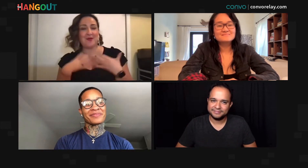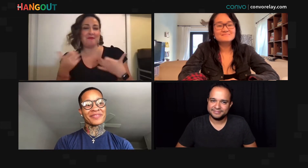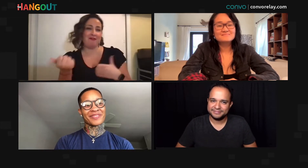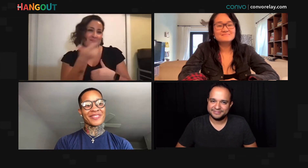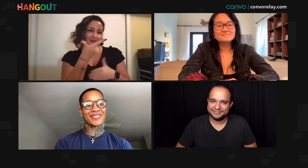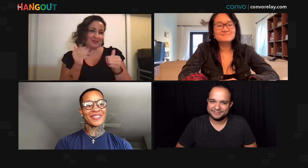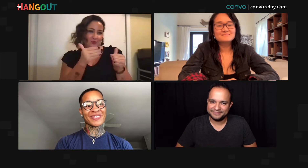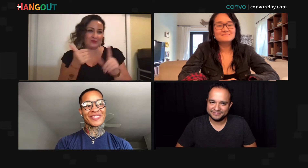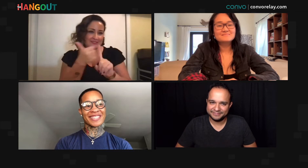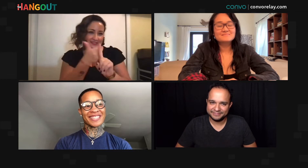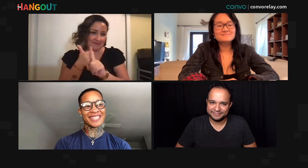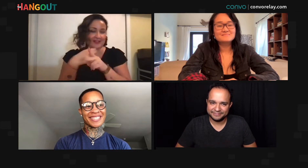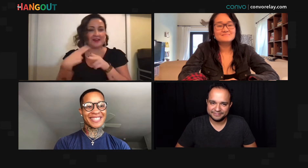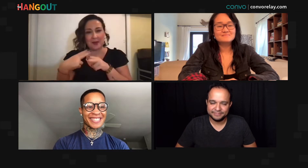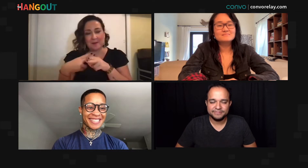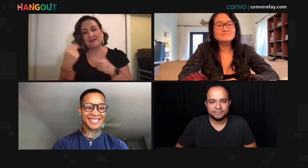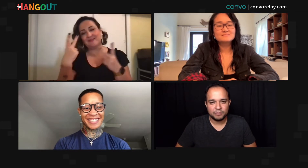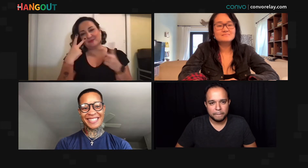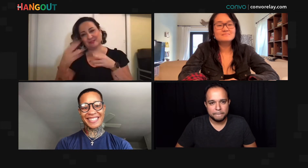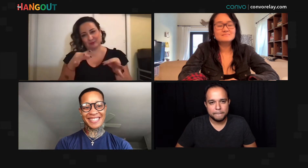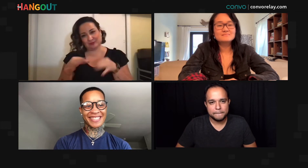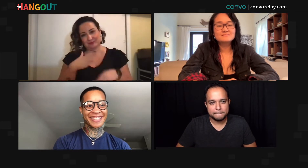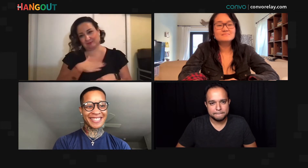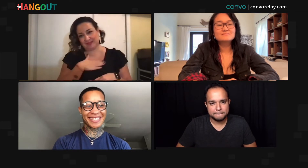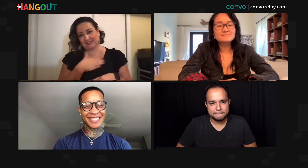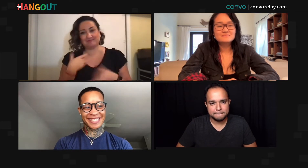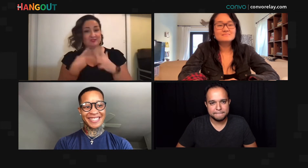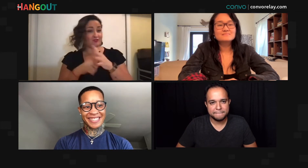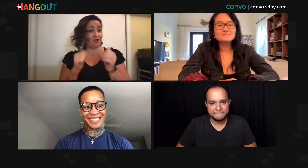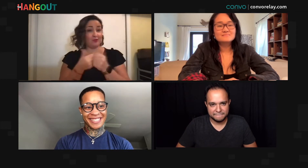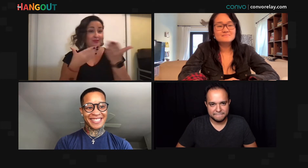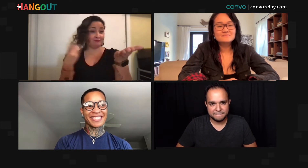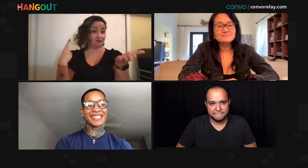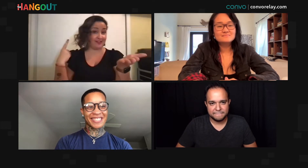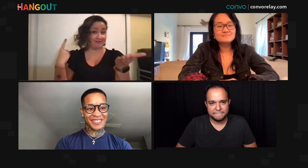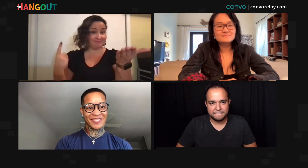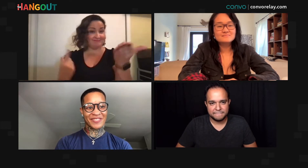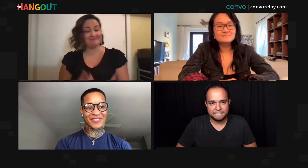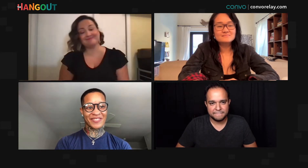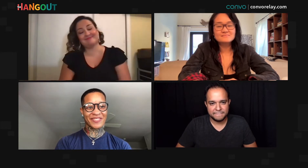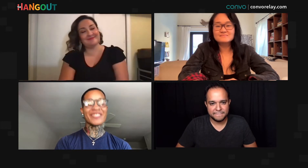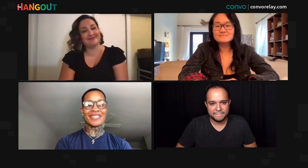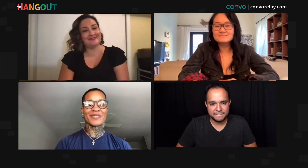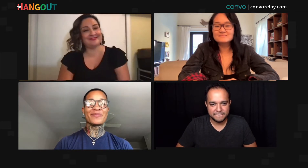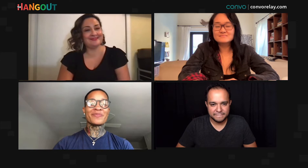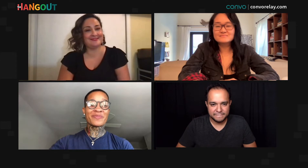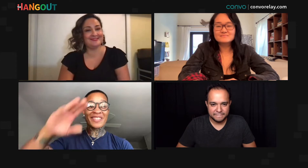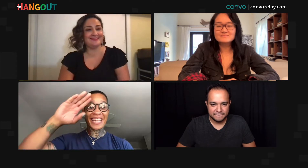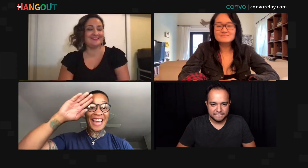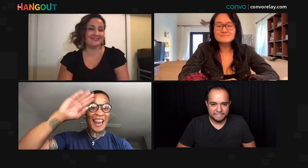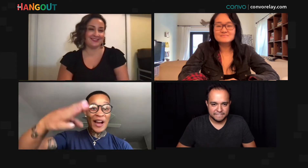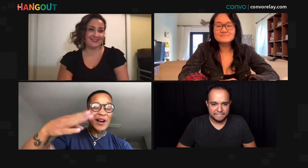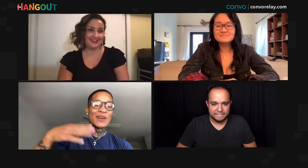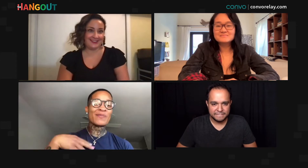us today. So before we go ahead and get into the conversation, I would love for you to introduce yourselves and give a visual description. We'll start with Dre.